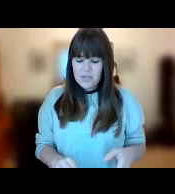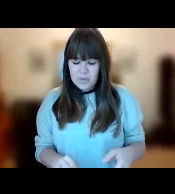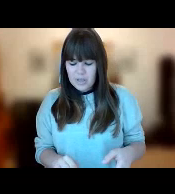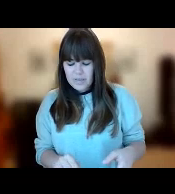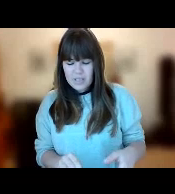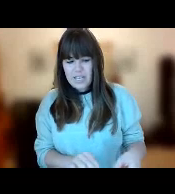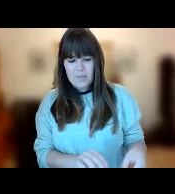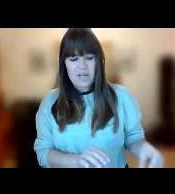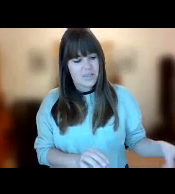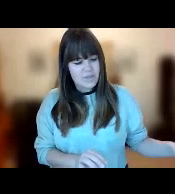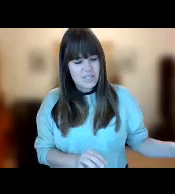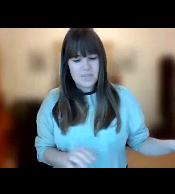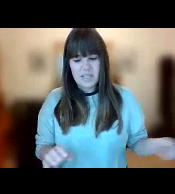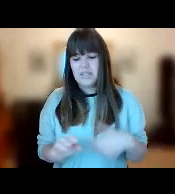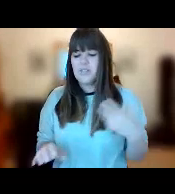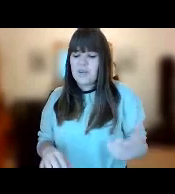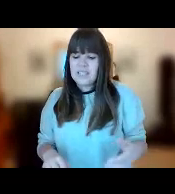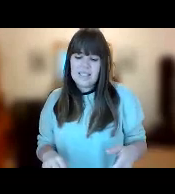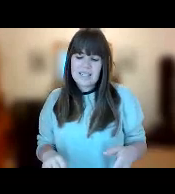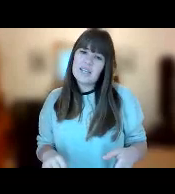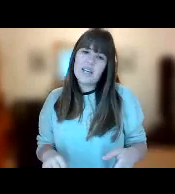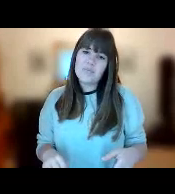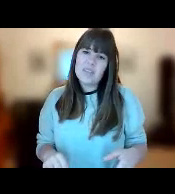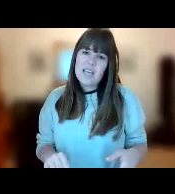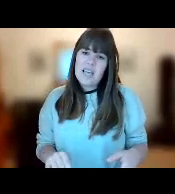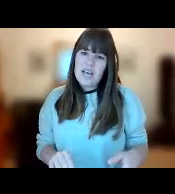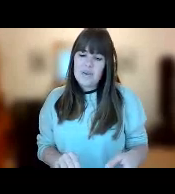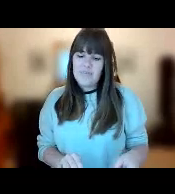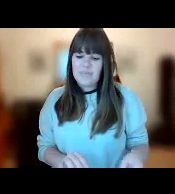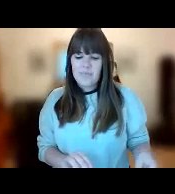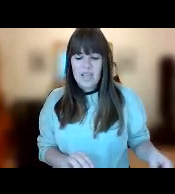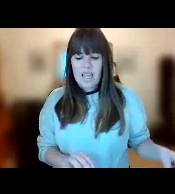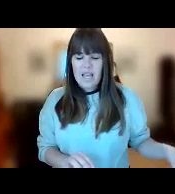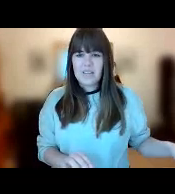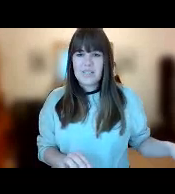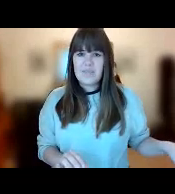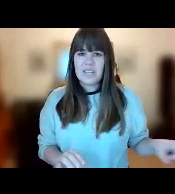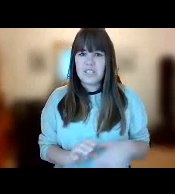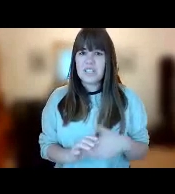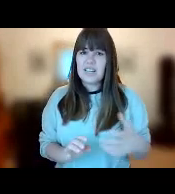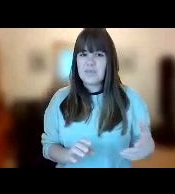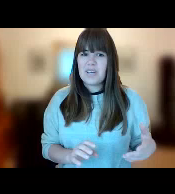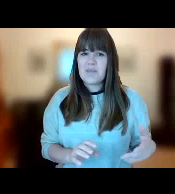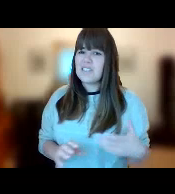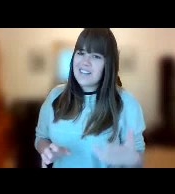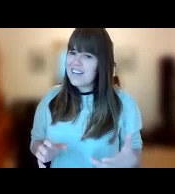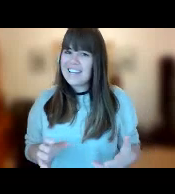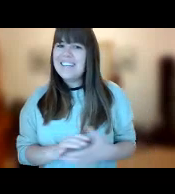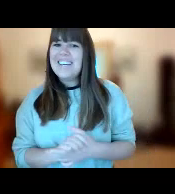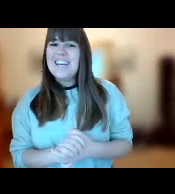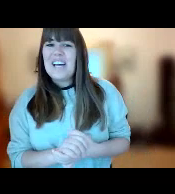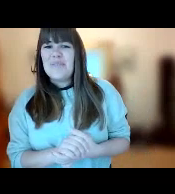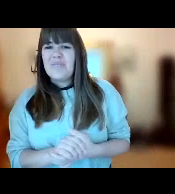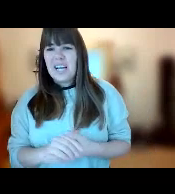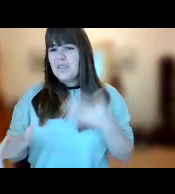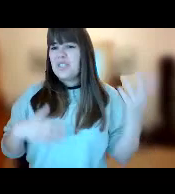just trying to improve. So taking practical steps to do better next time. And inclusive language is going to be a bit of a